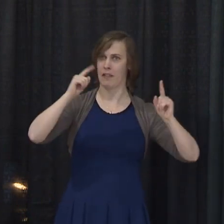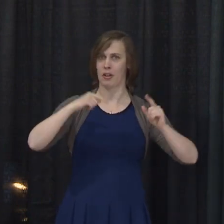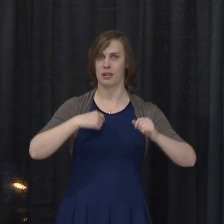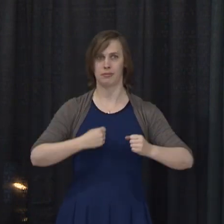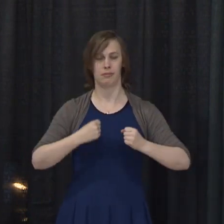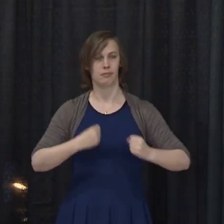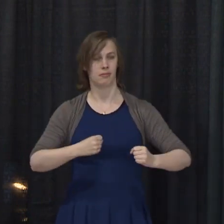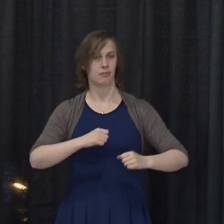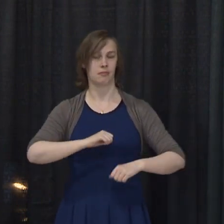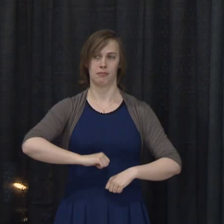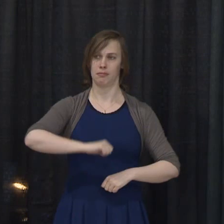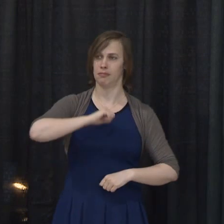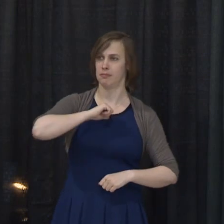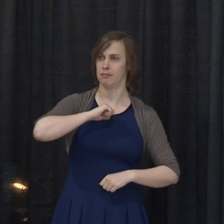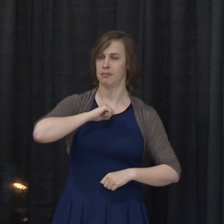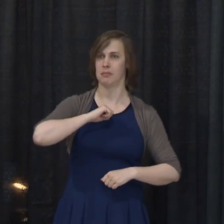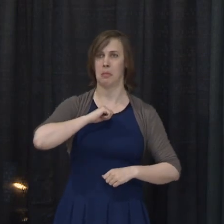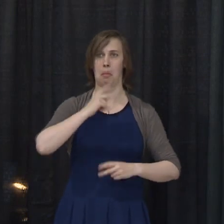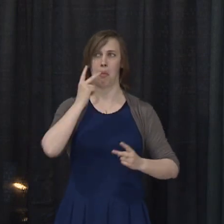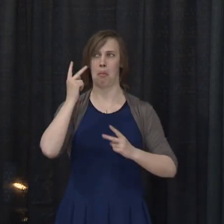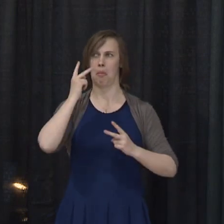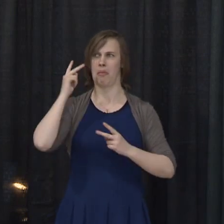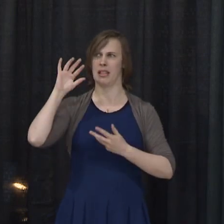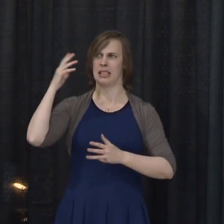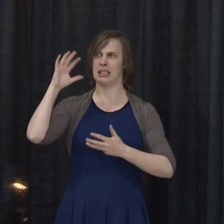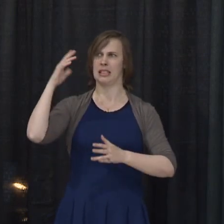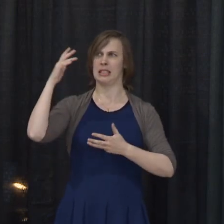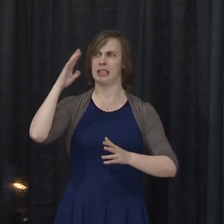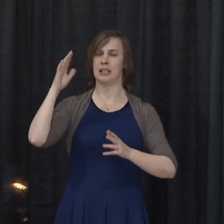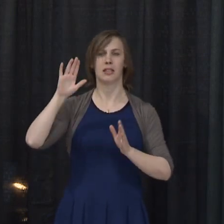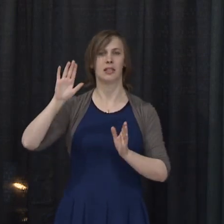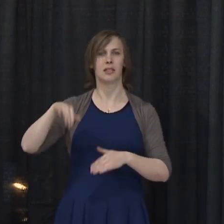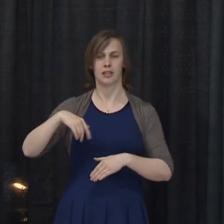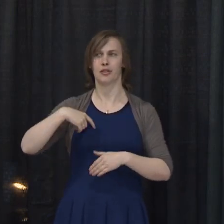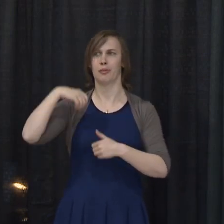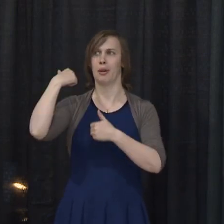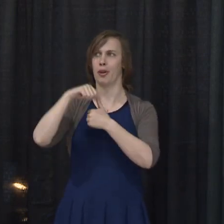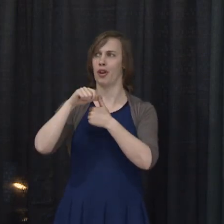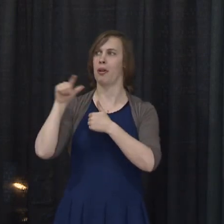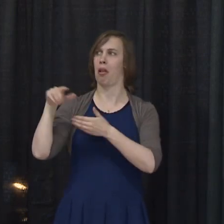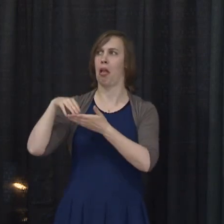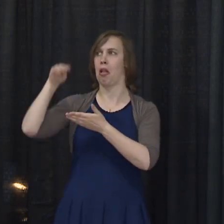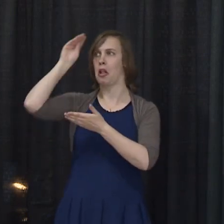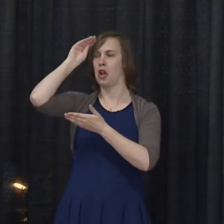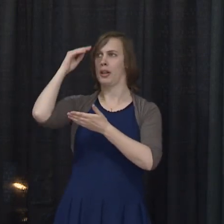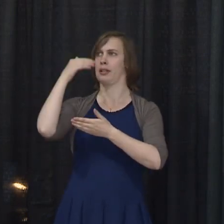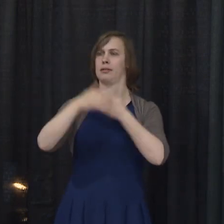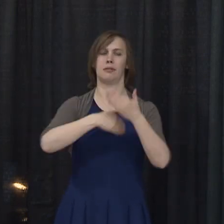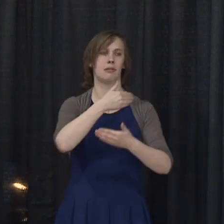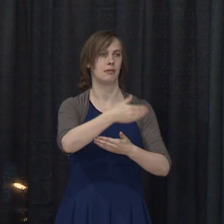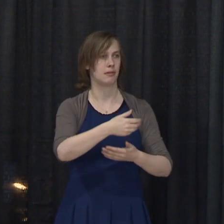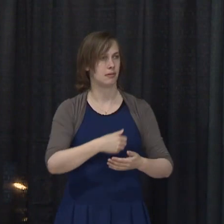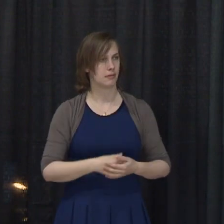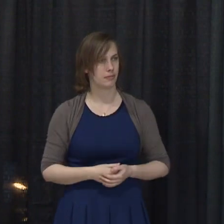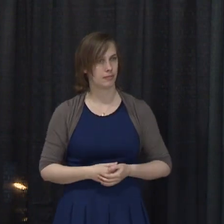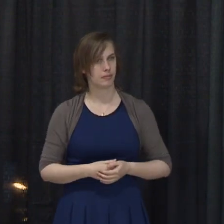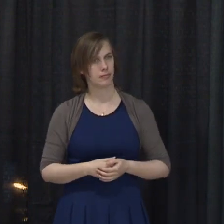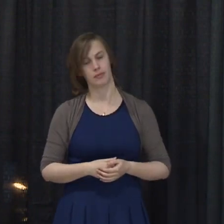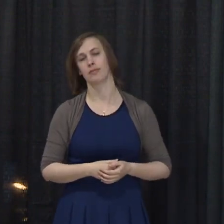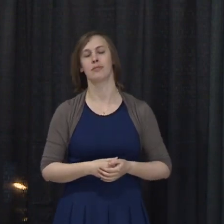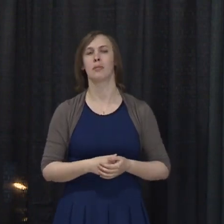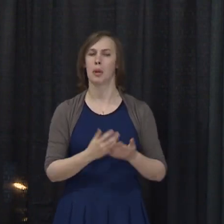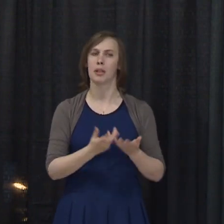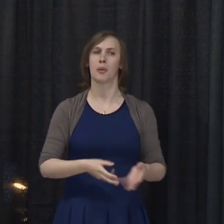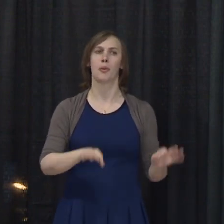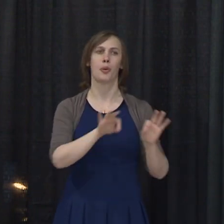as temporary hiccups, tiny setbacks that made you shift, not stop. Prioritize time to talk to somebody about